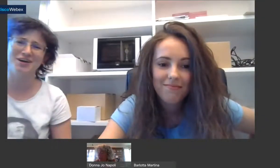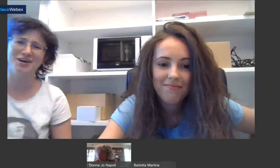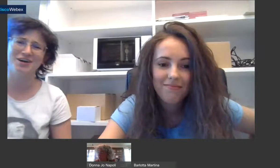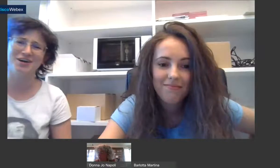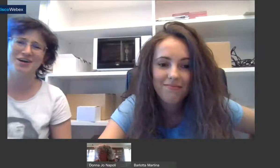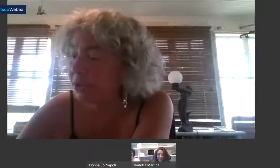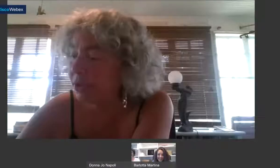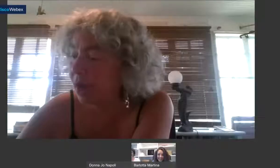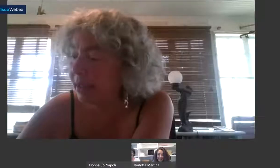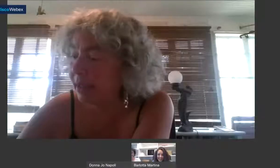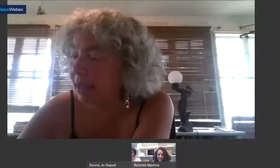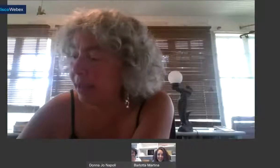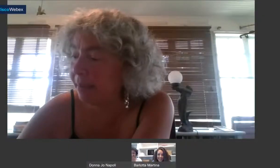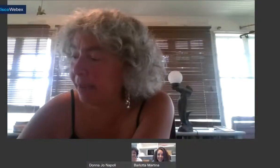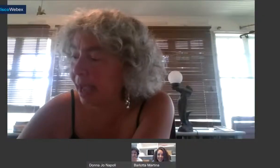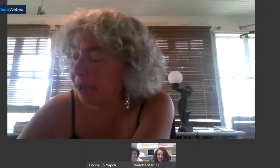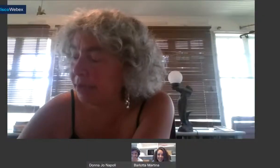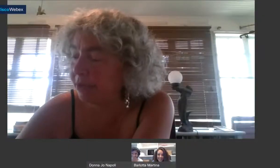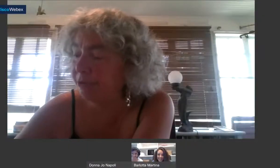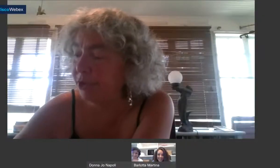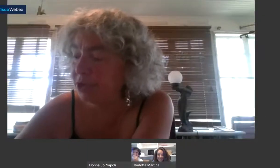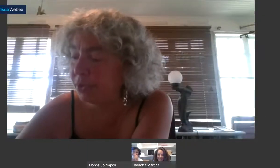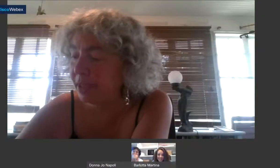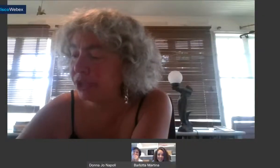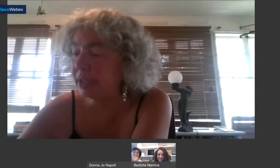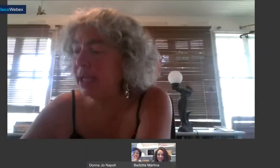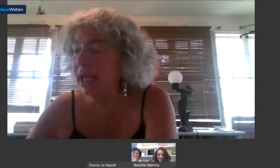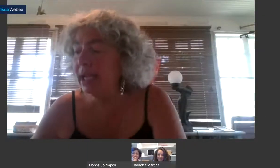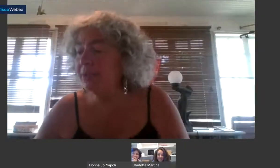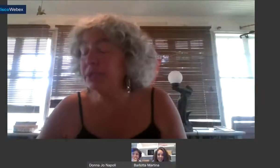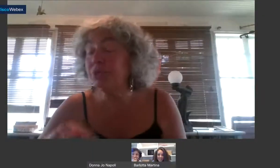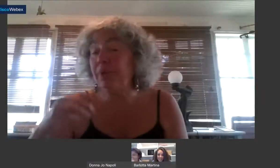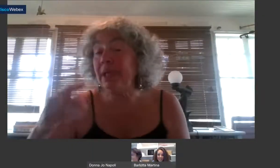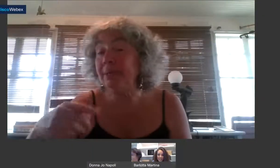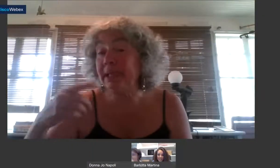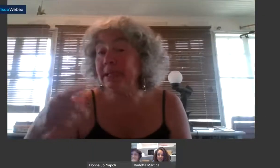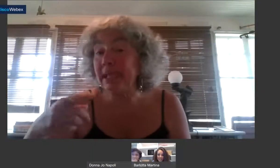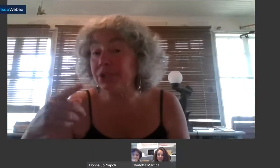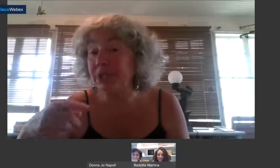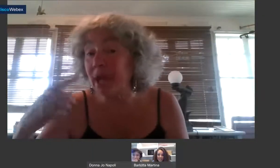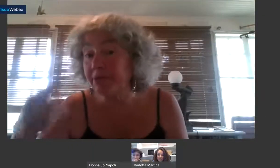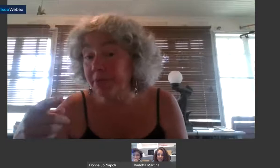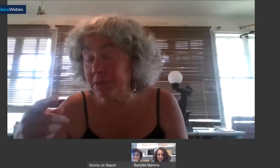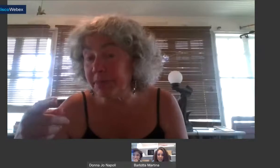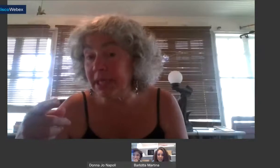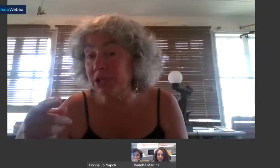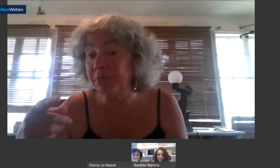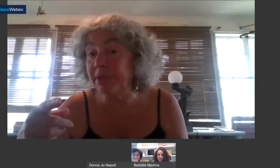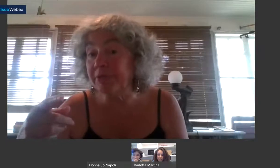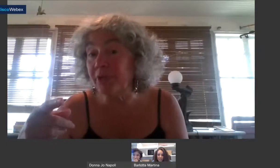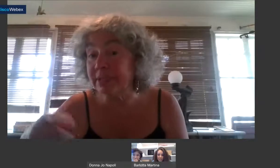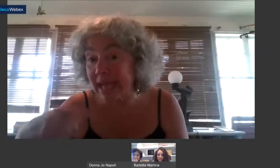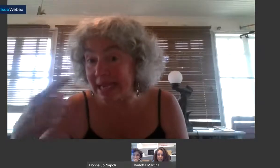So when you're talking about the first question, it was rehabilitation, not for speech, but for